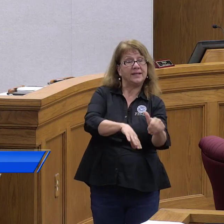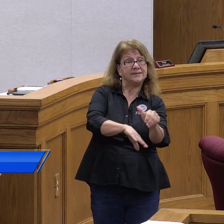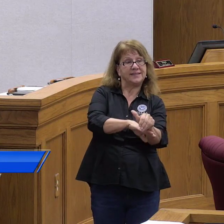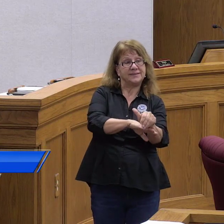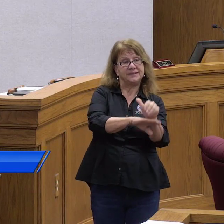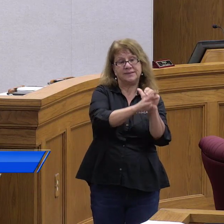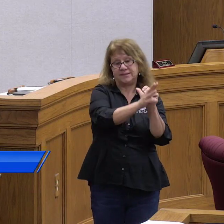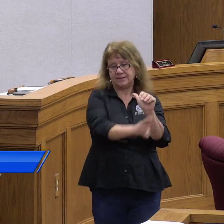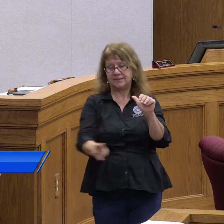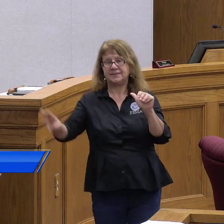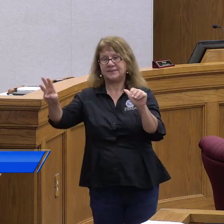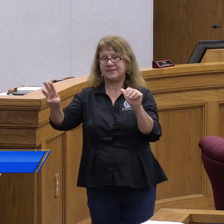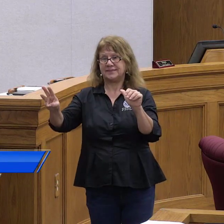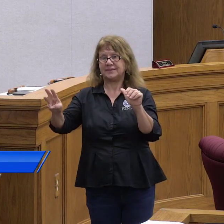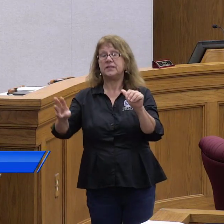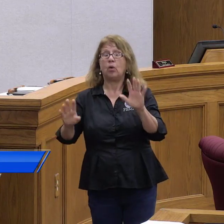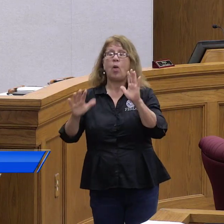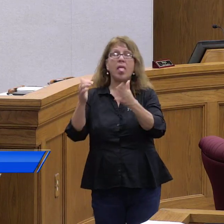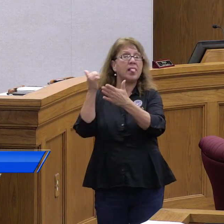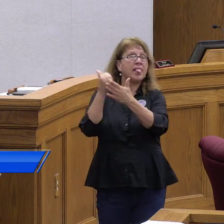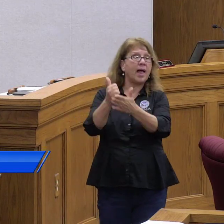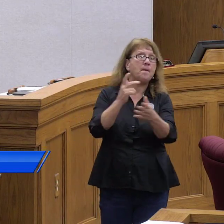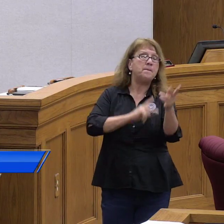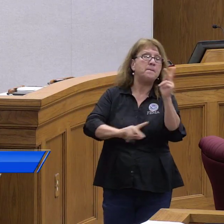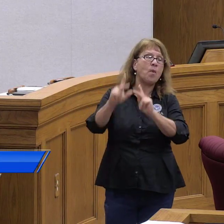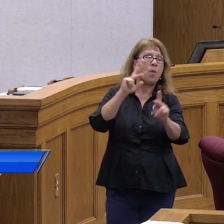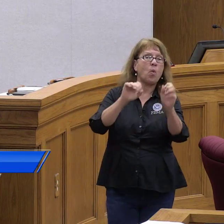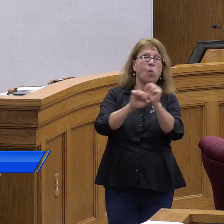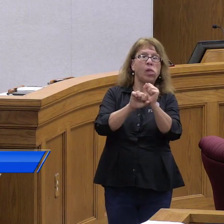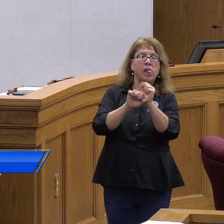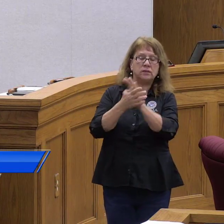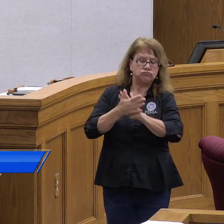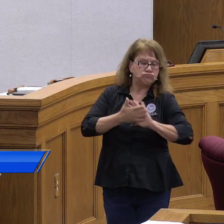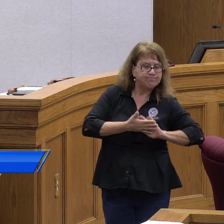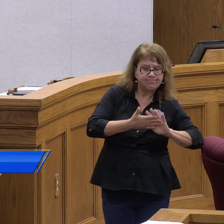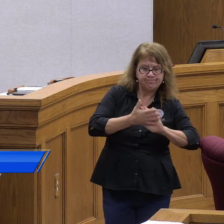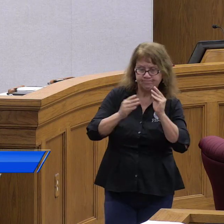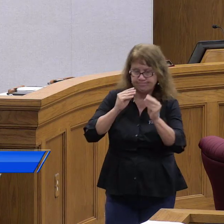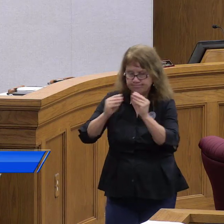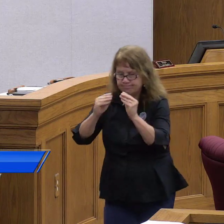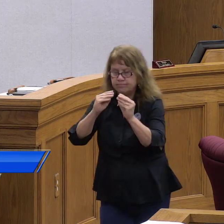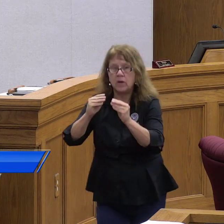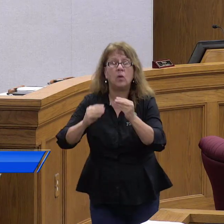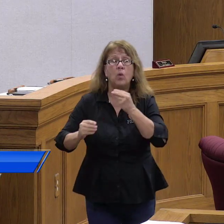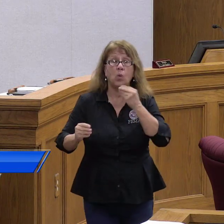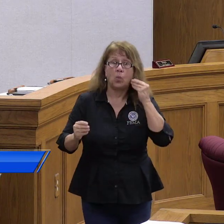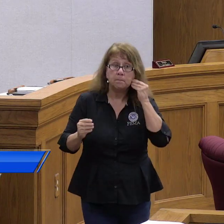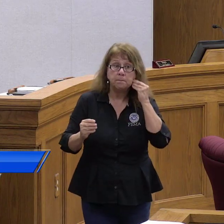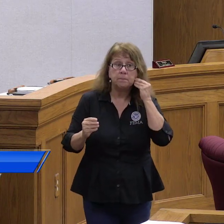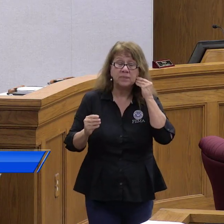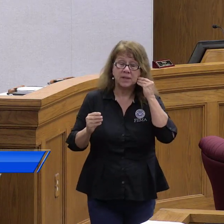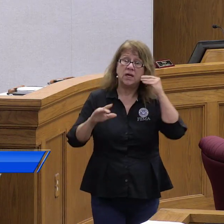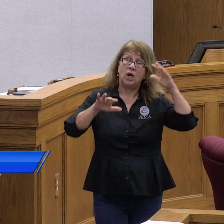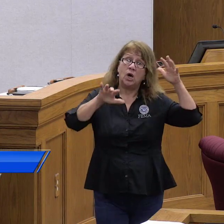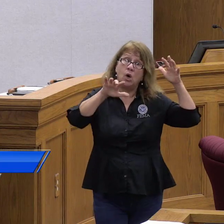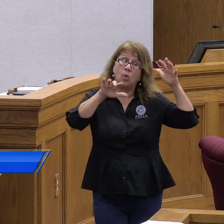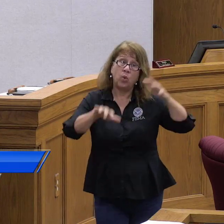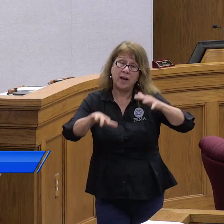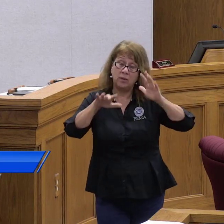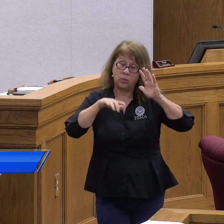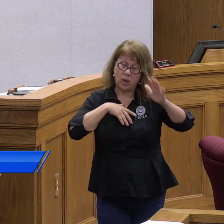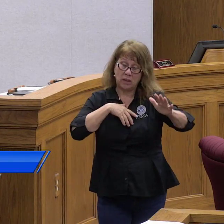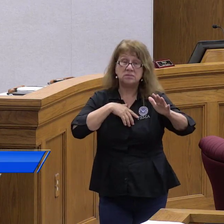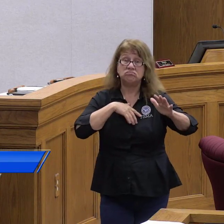stores, and it's going to help a lot of people, give them time to work on their homes. We're expecting rain in the next few days, and please be careful of